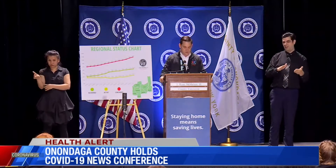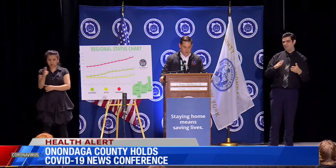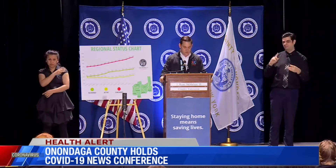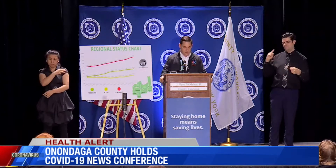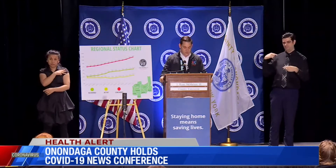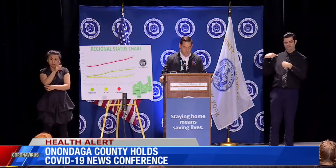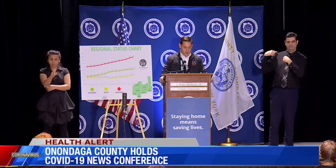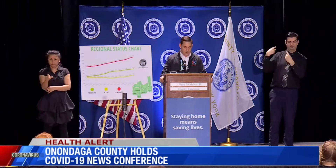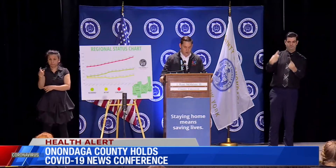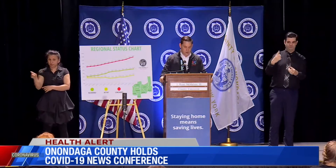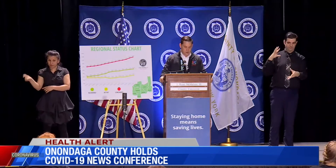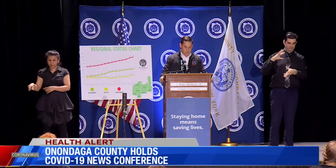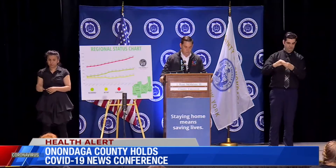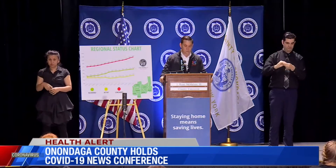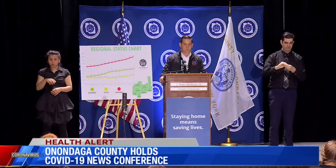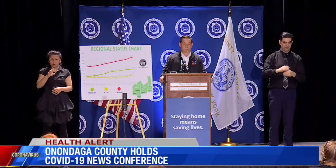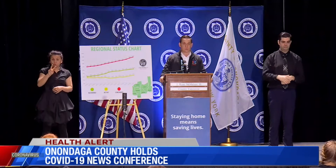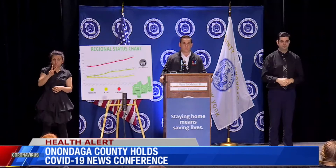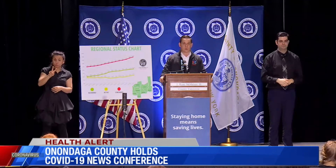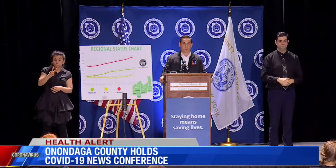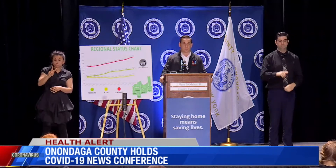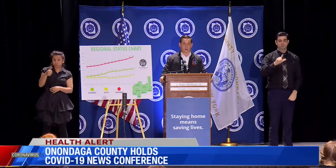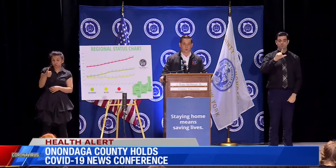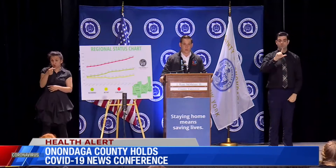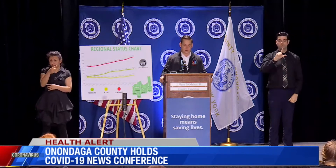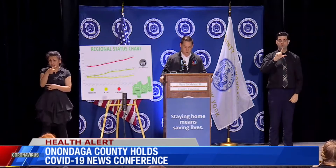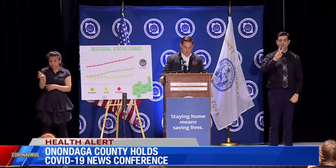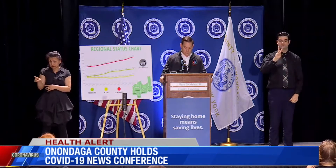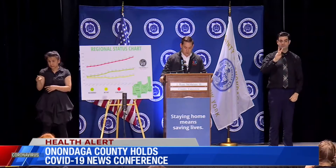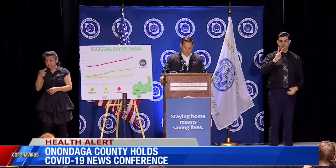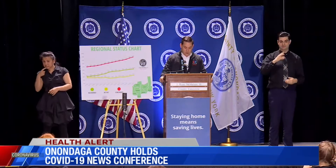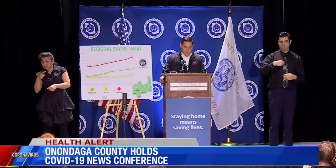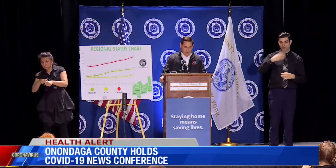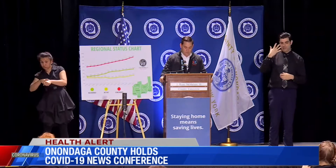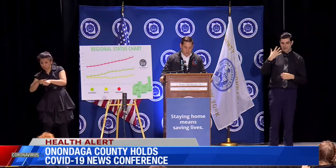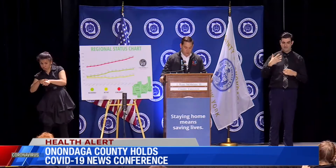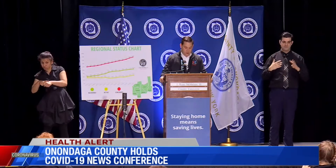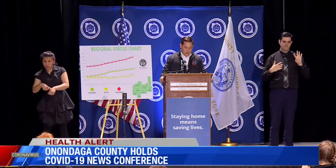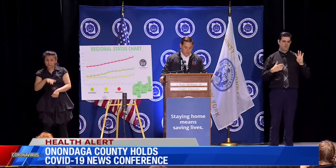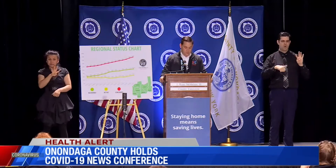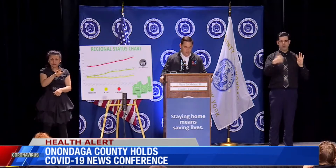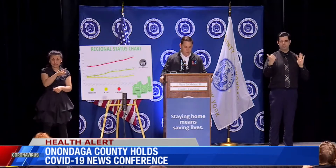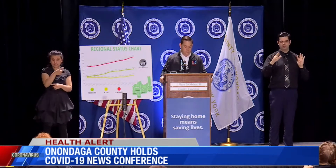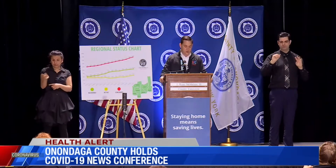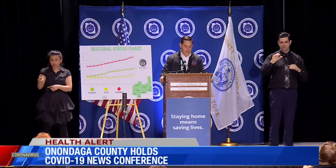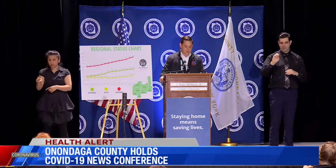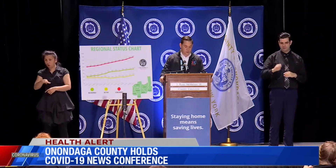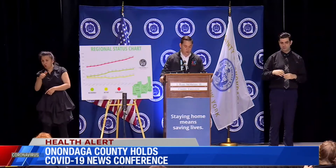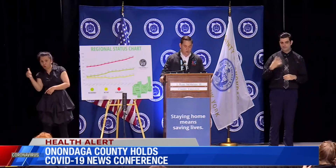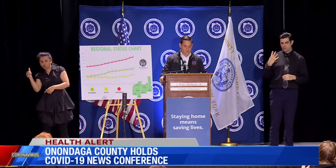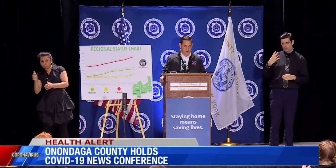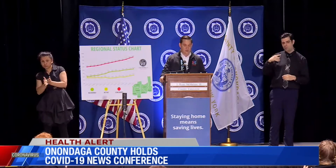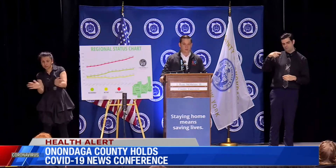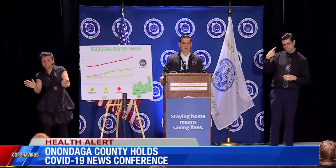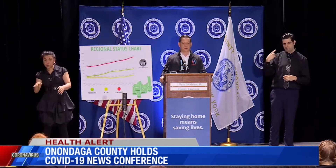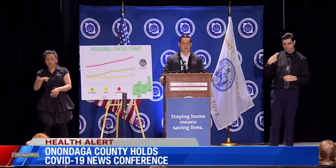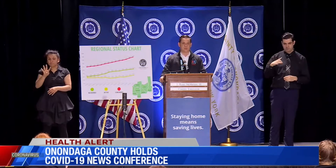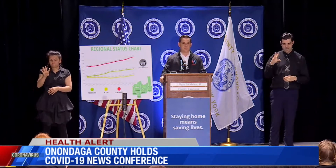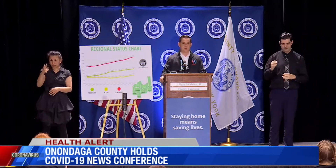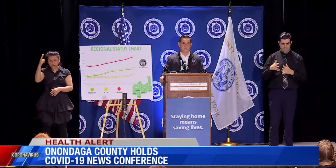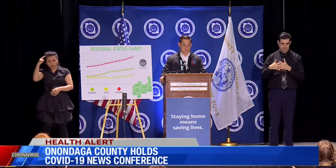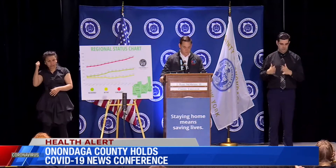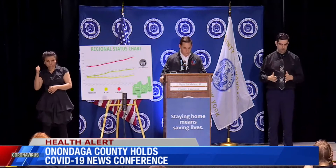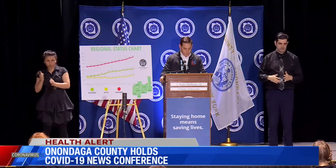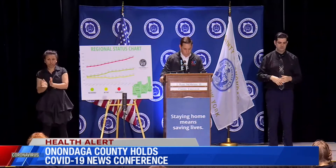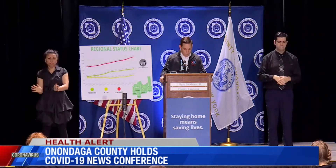26 of these individuals have been Caucasian, 4 of another race, and 4 African American. We've lost 21 females and